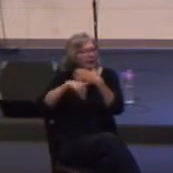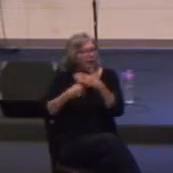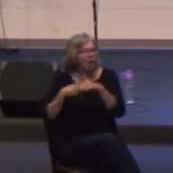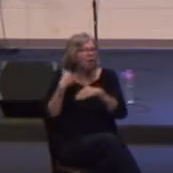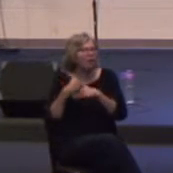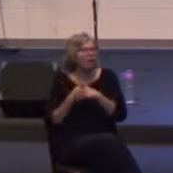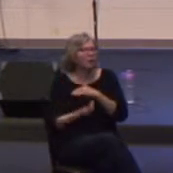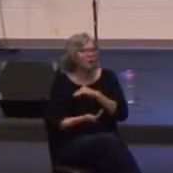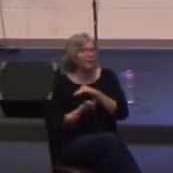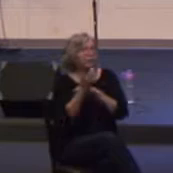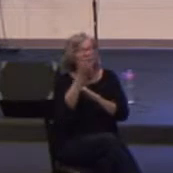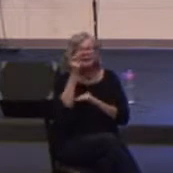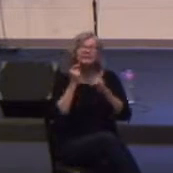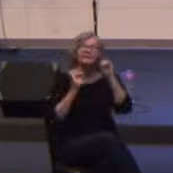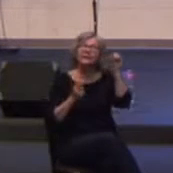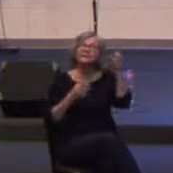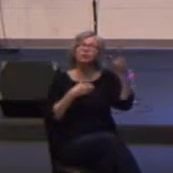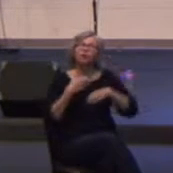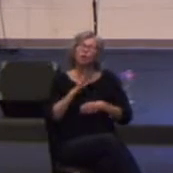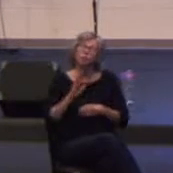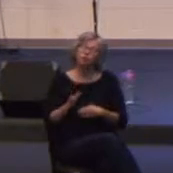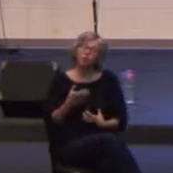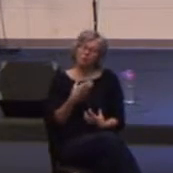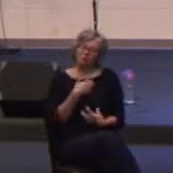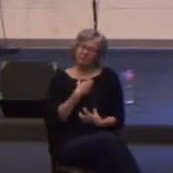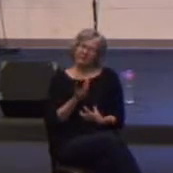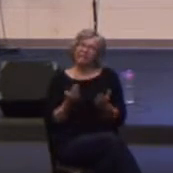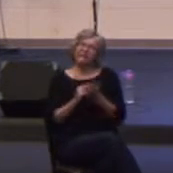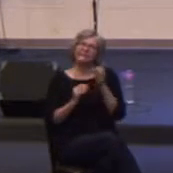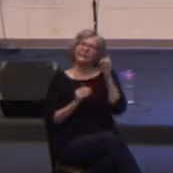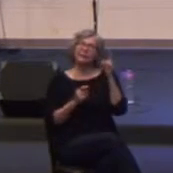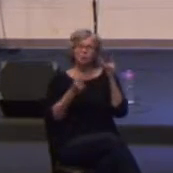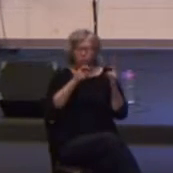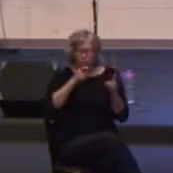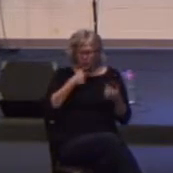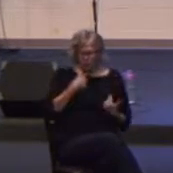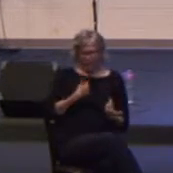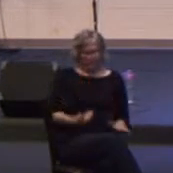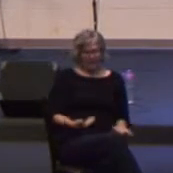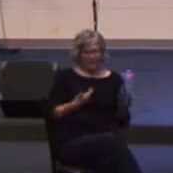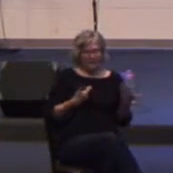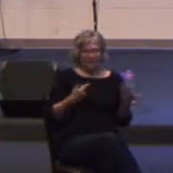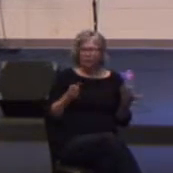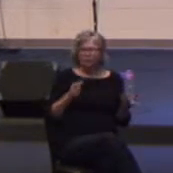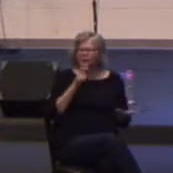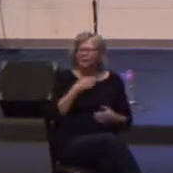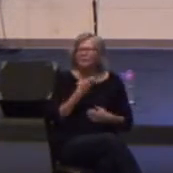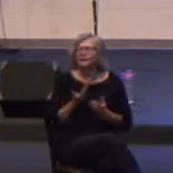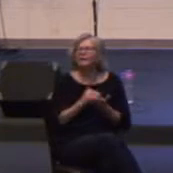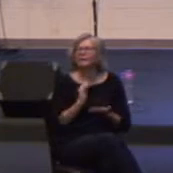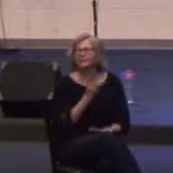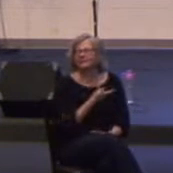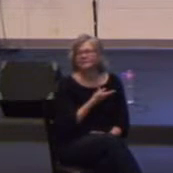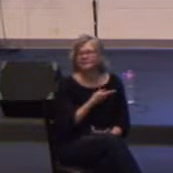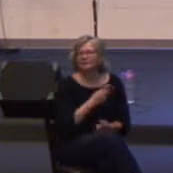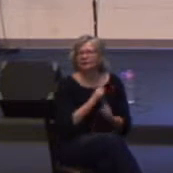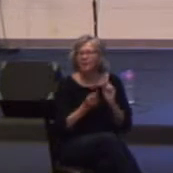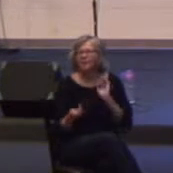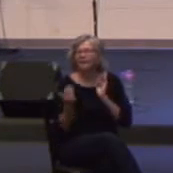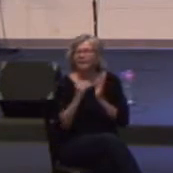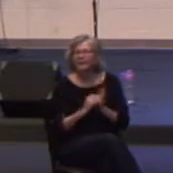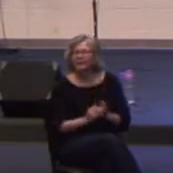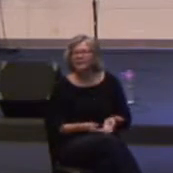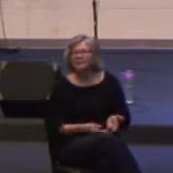morning, because he has heard your grumbling against him. Who are we? You are not grumbling against us, but